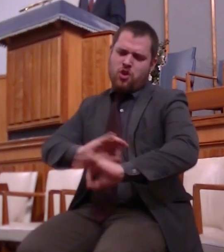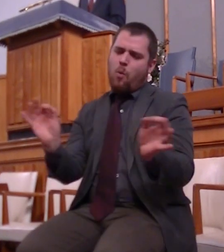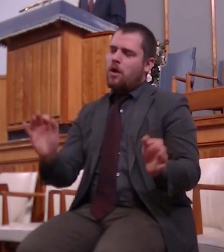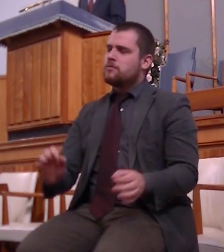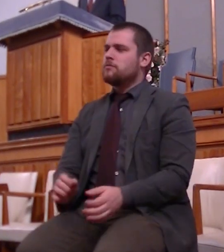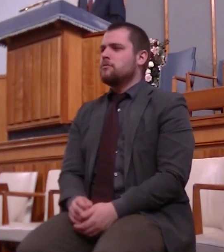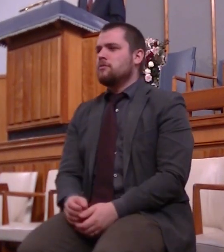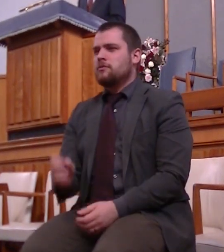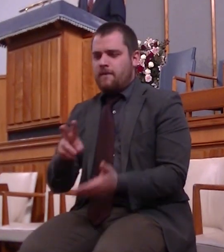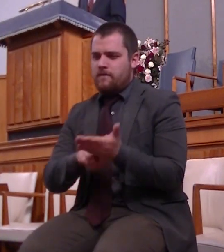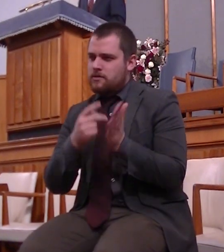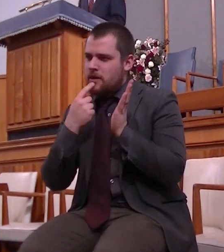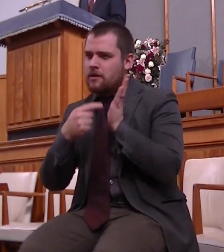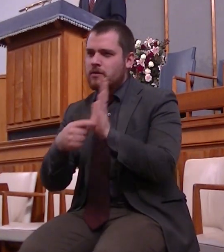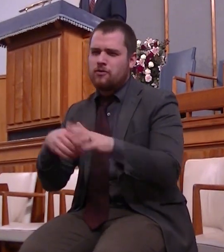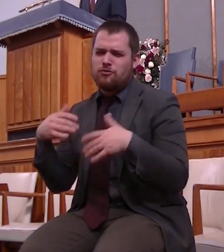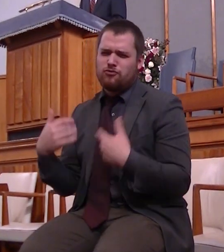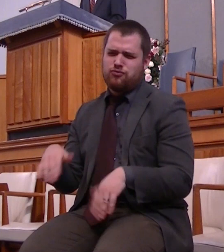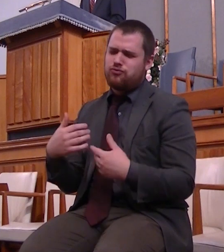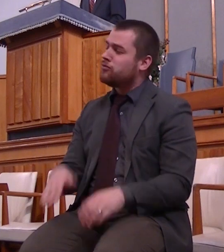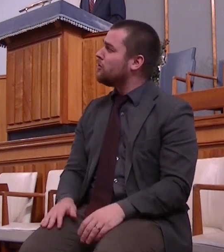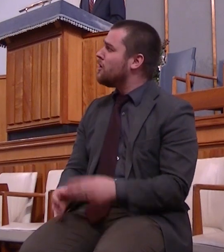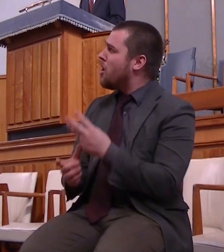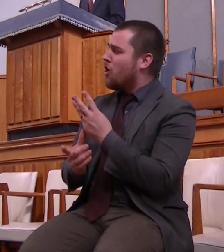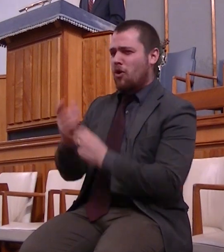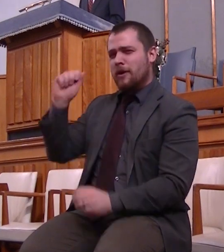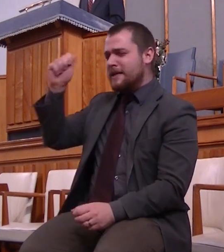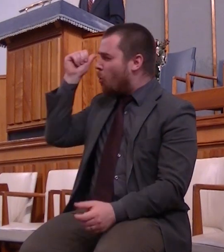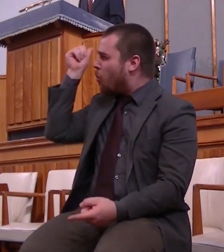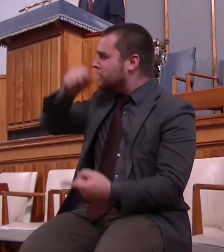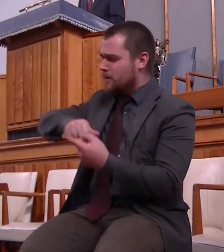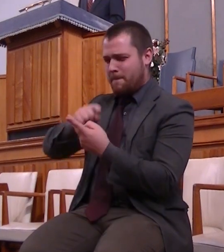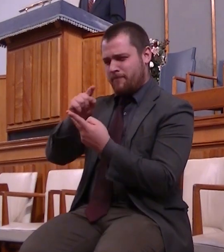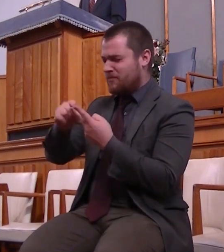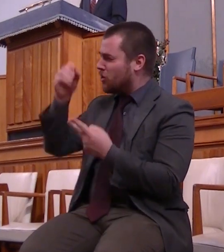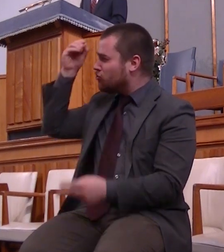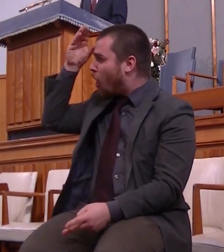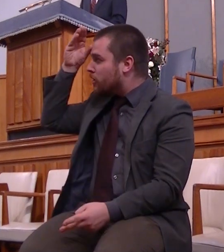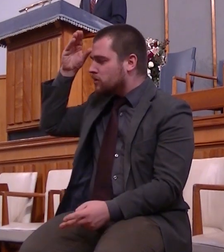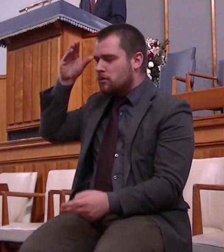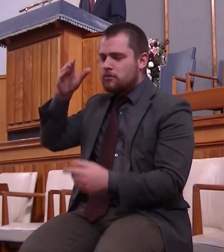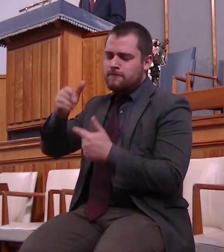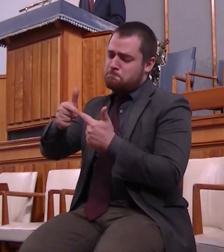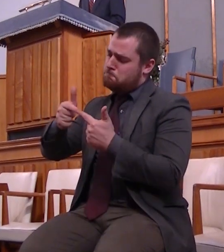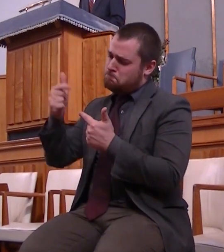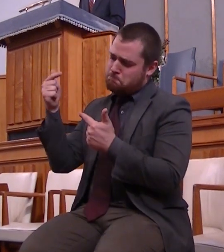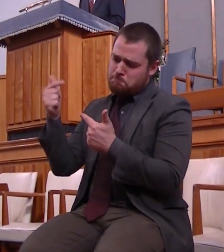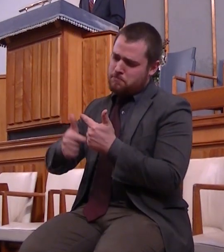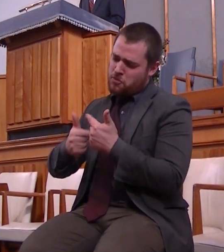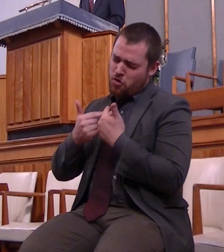depth of the riches, both of the wisdom and knowledge of God, how subject is God's